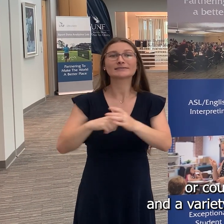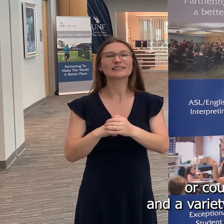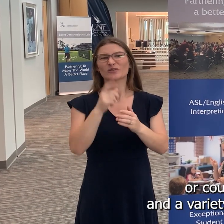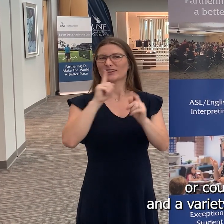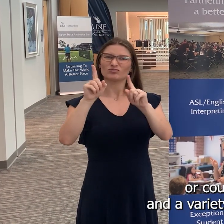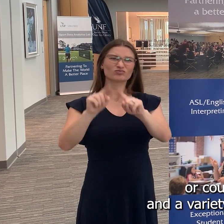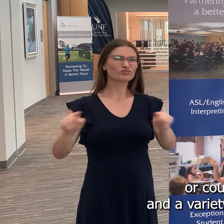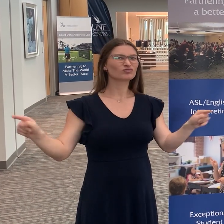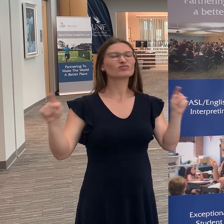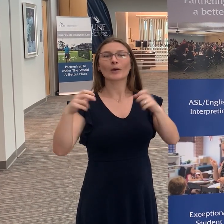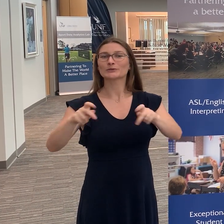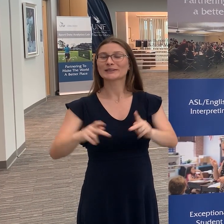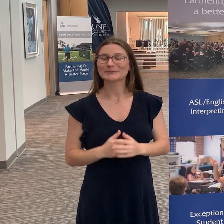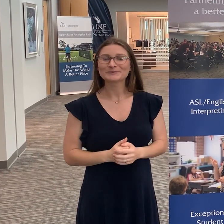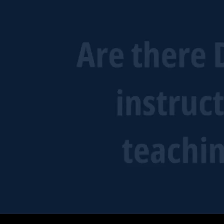variety of different opportunities.